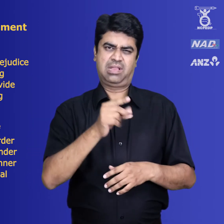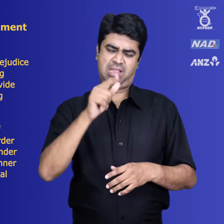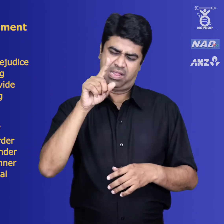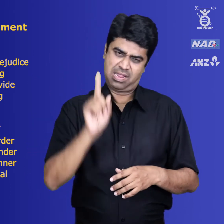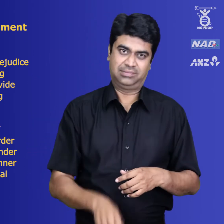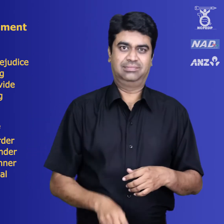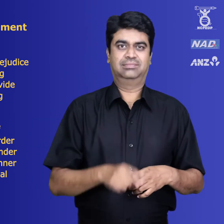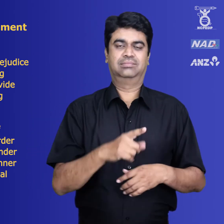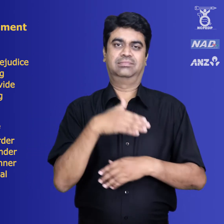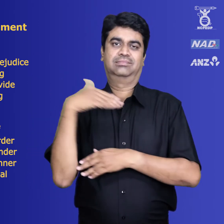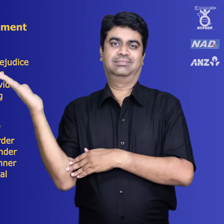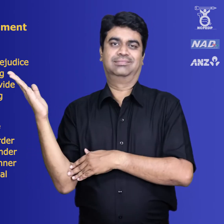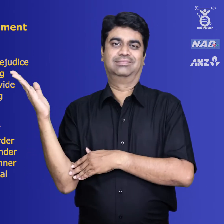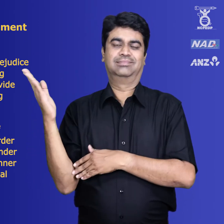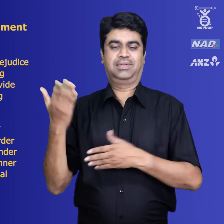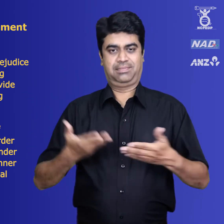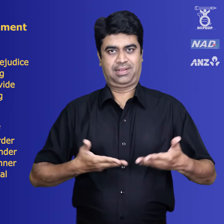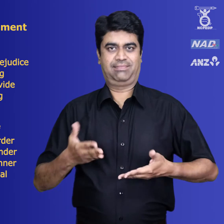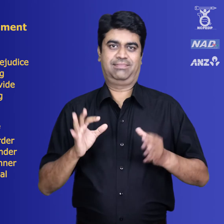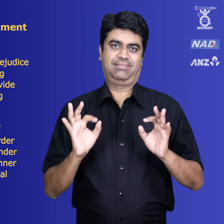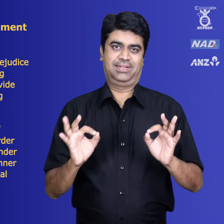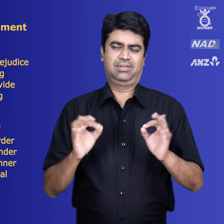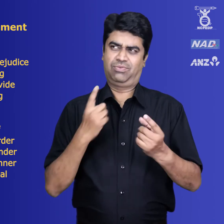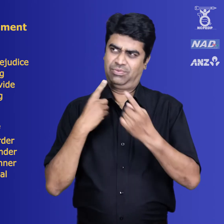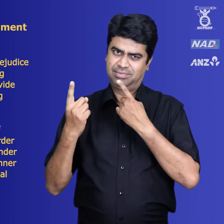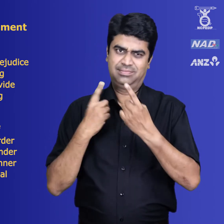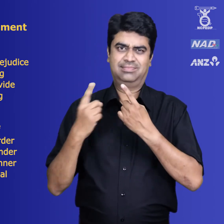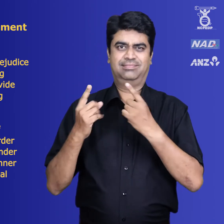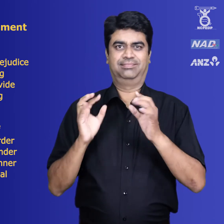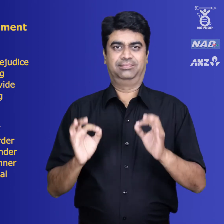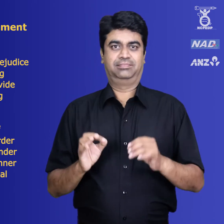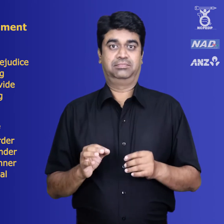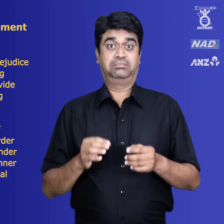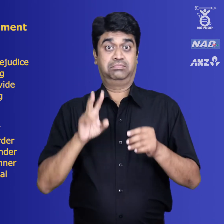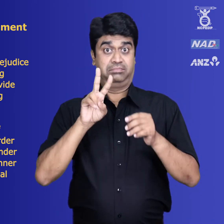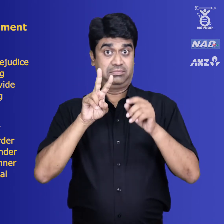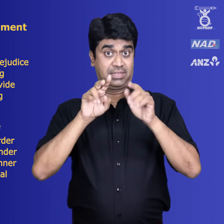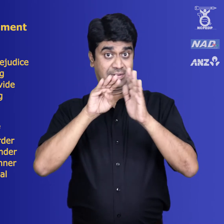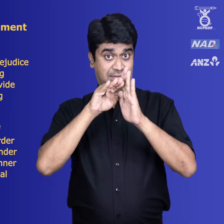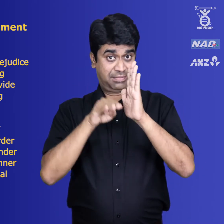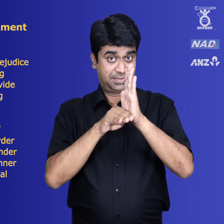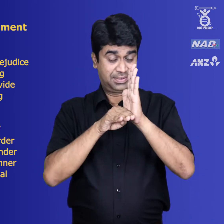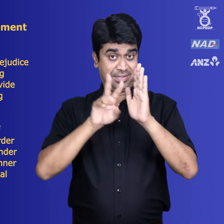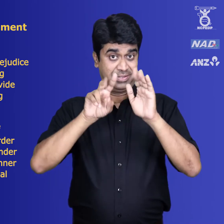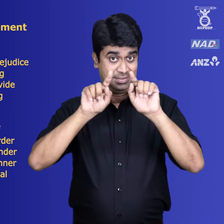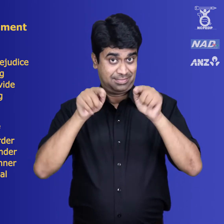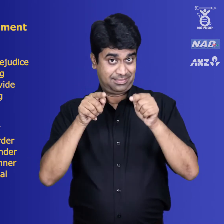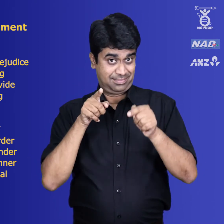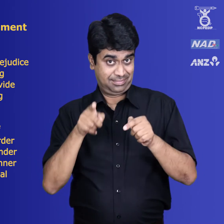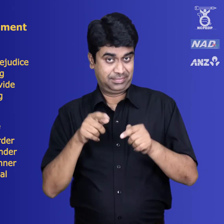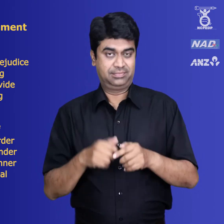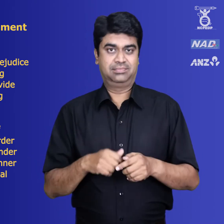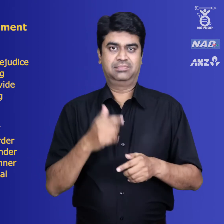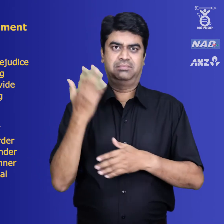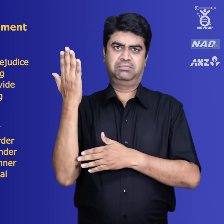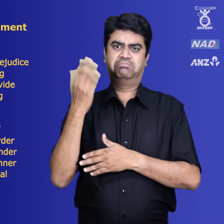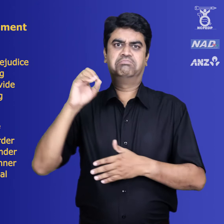and manner of disposal of such appeal under subsection 2 of Section 59.